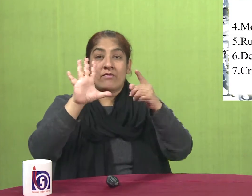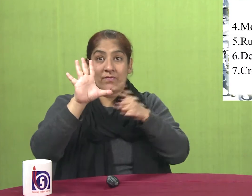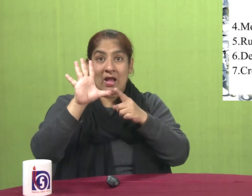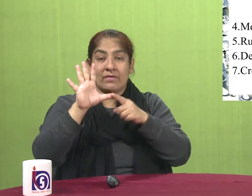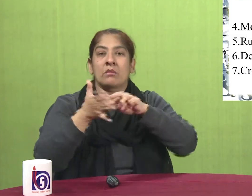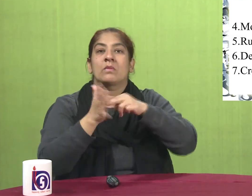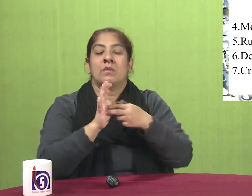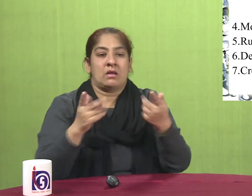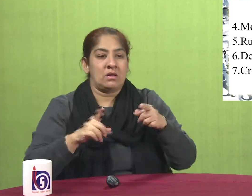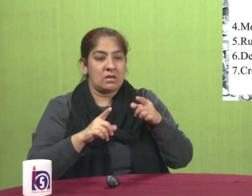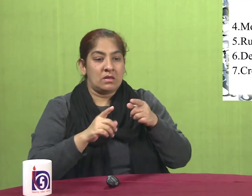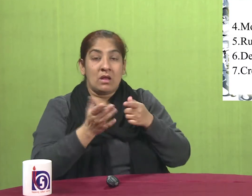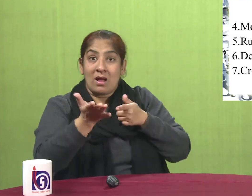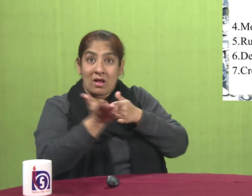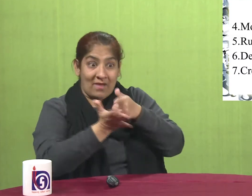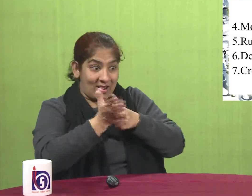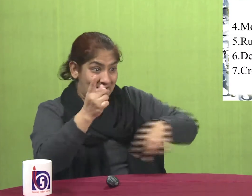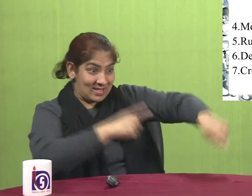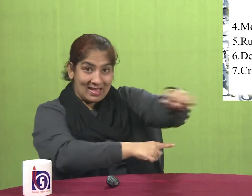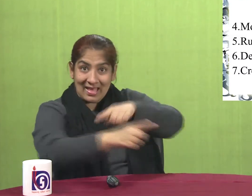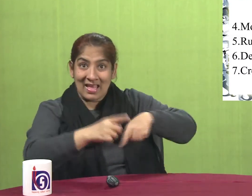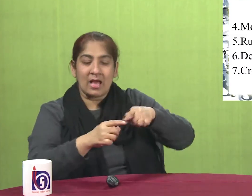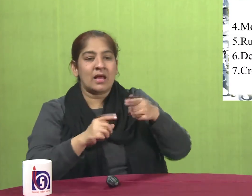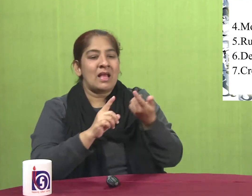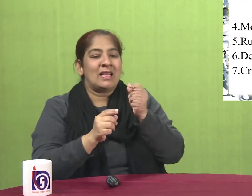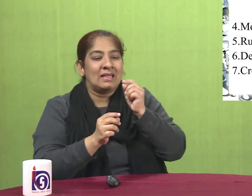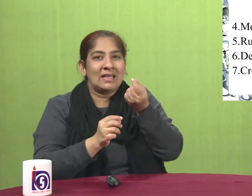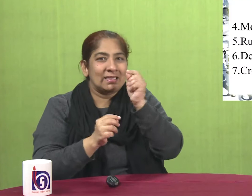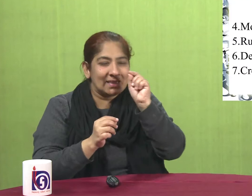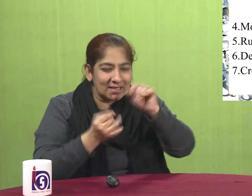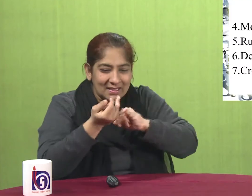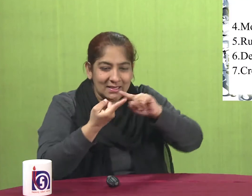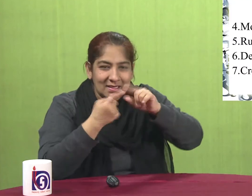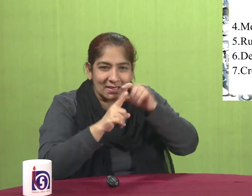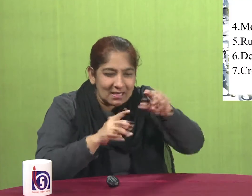Fifth is rural economy benefits.